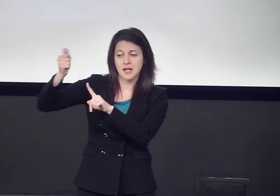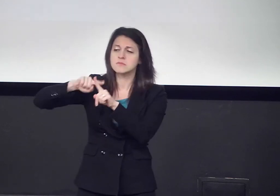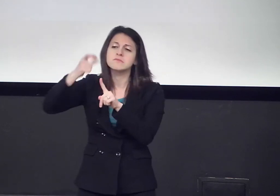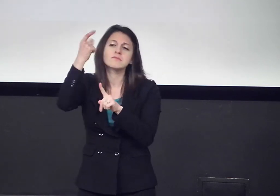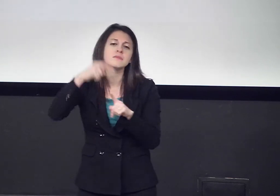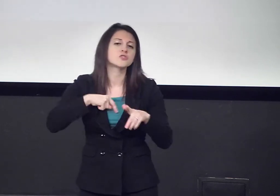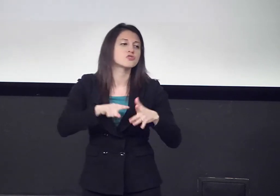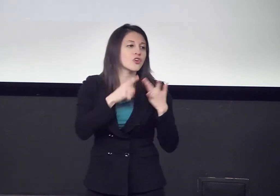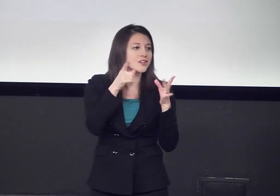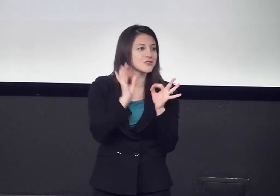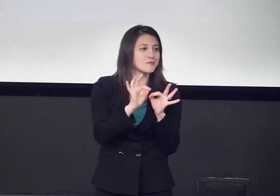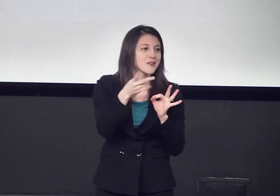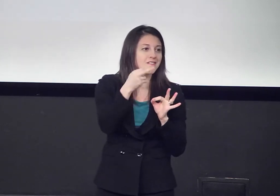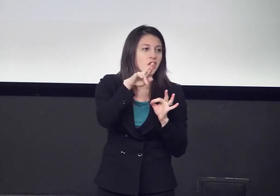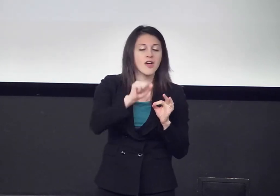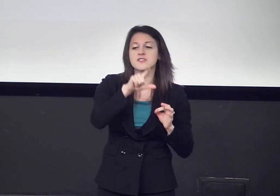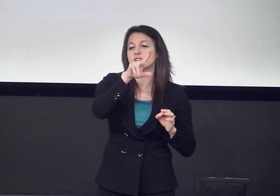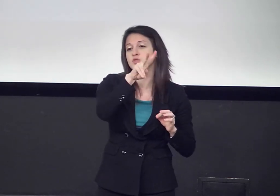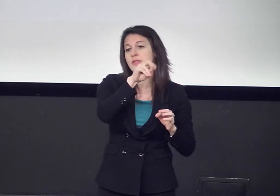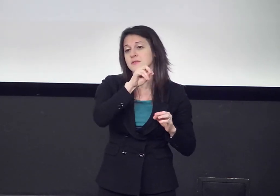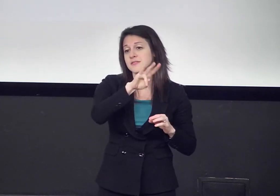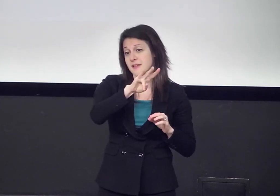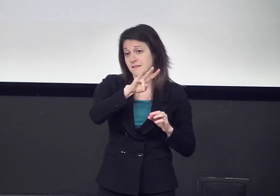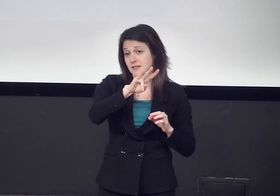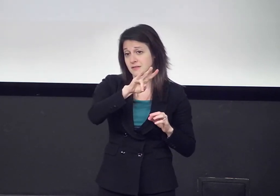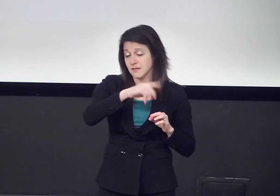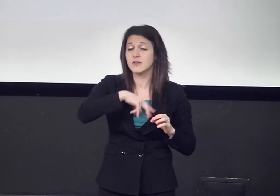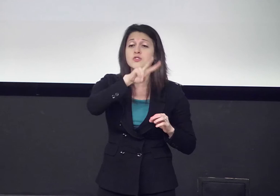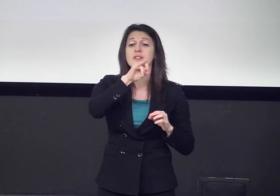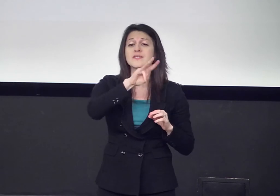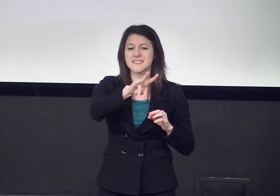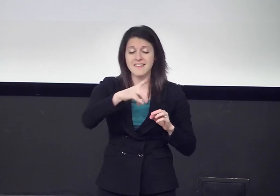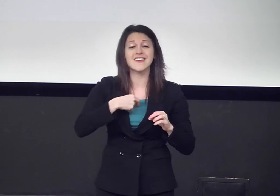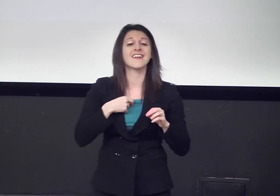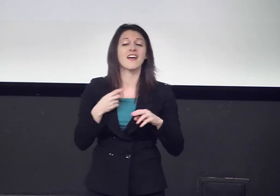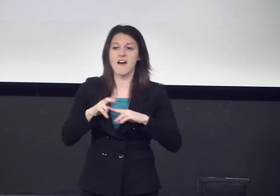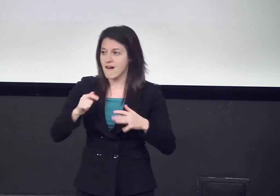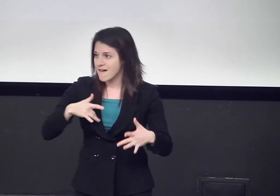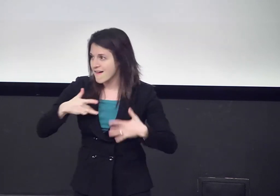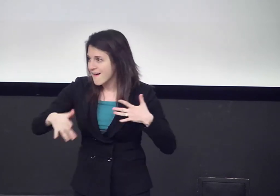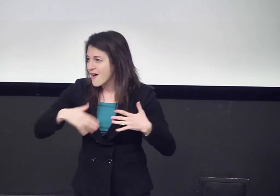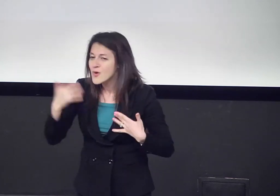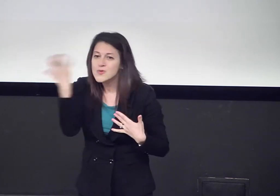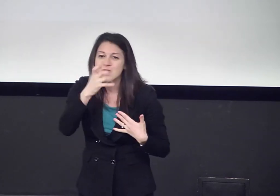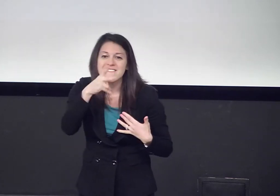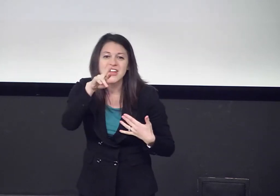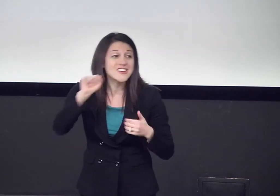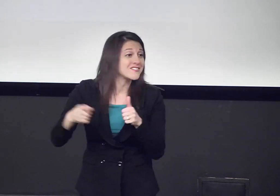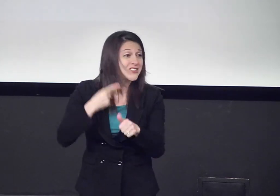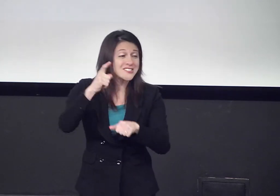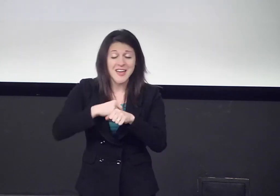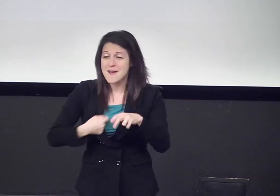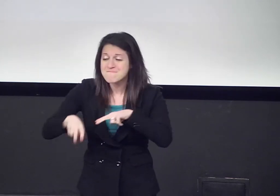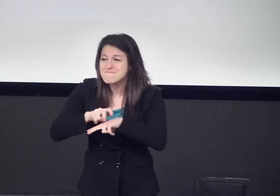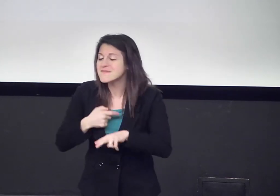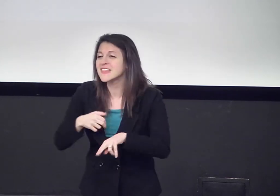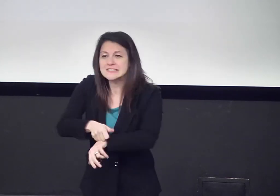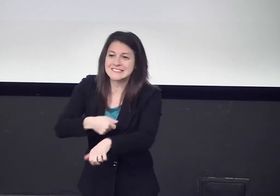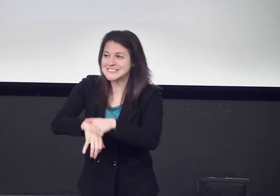presentation. I started this research in 2010, but in 2007, I started working in a VRS center for the